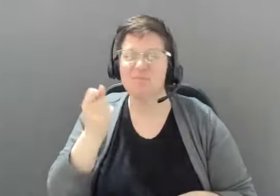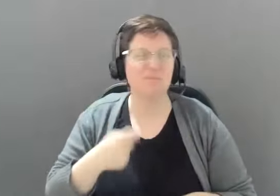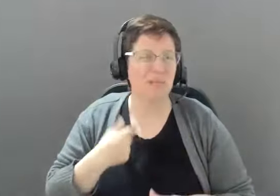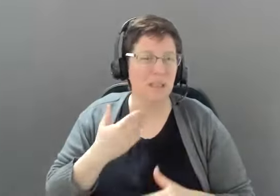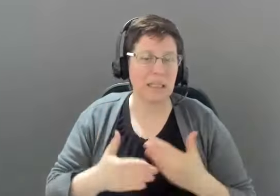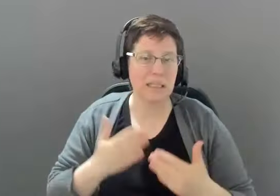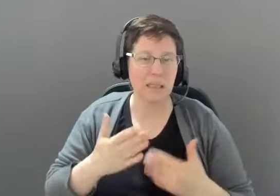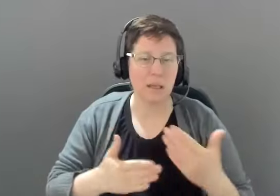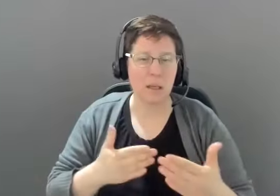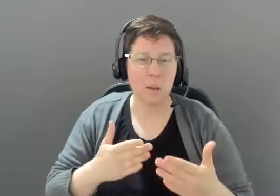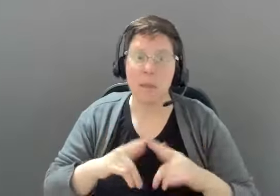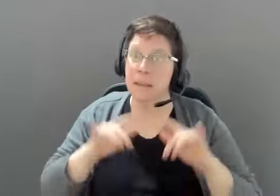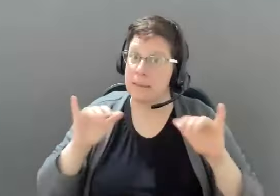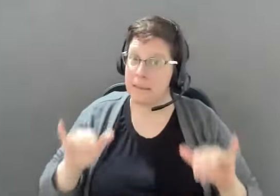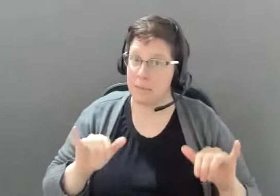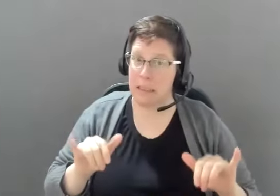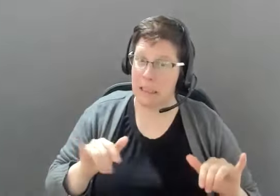But then I'm also hearing cases, specifically more in